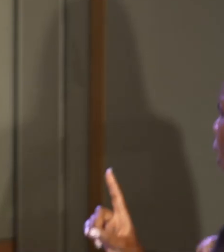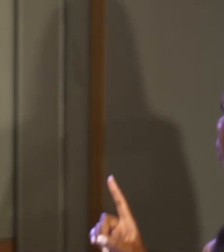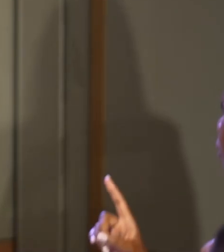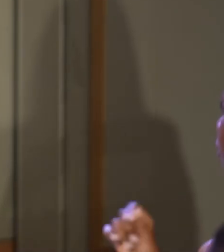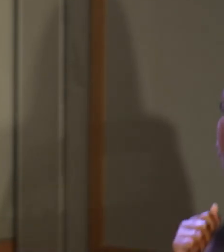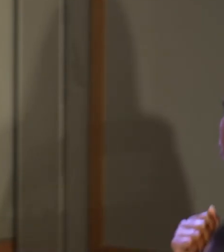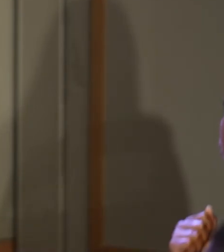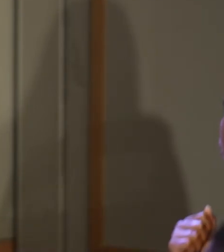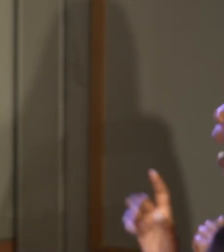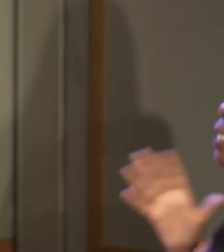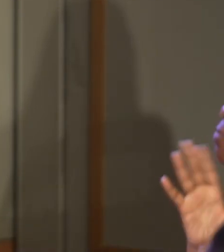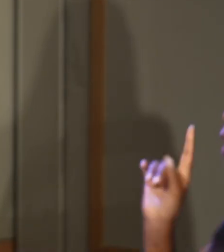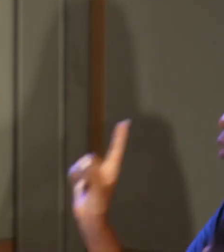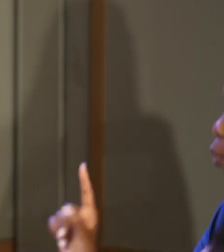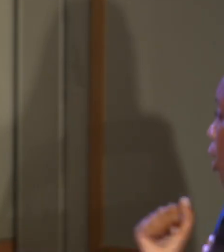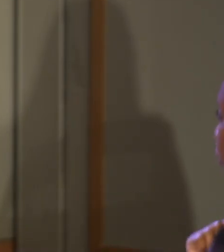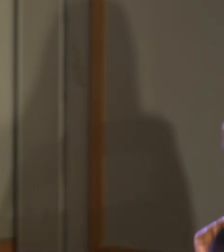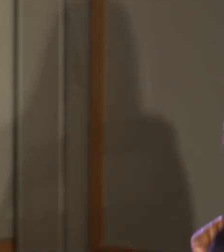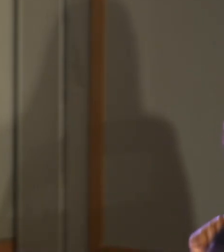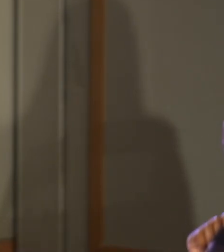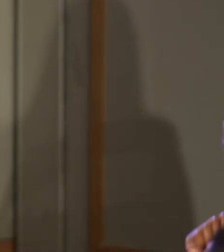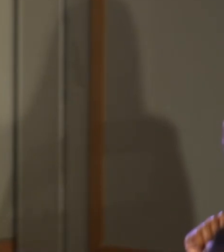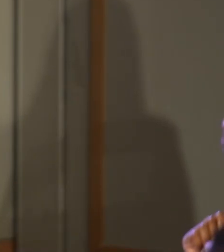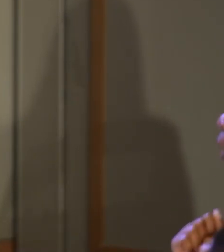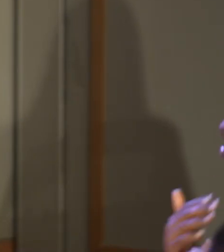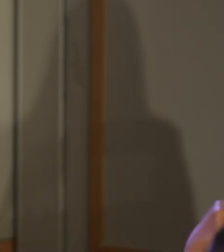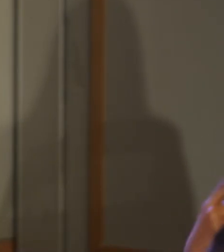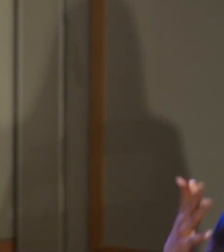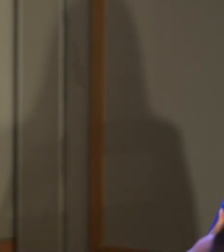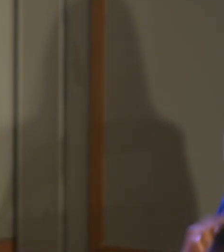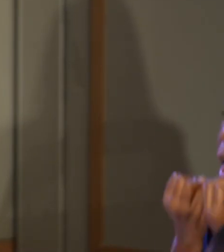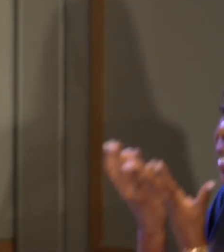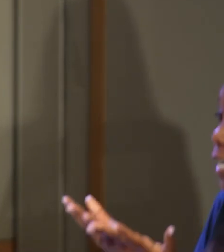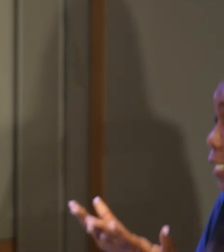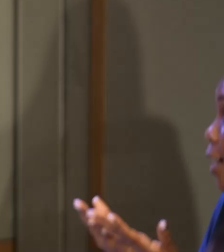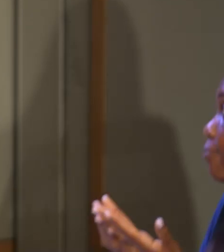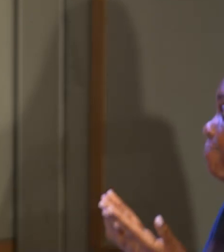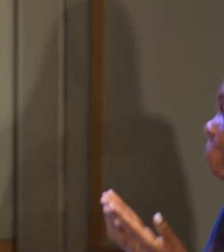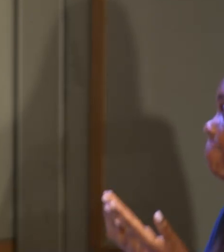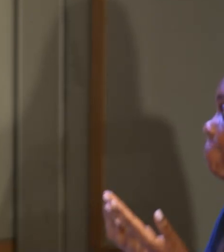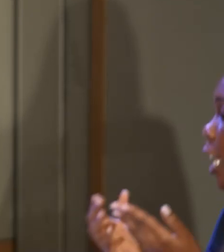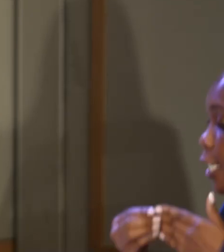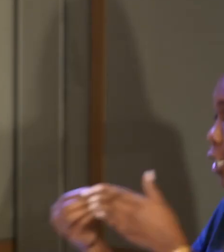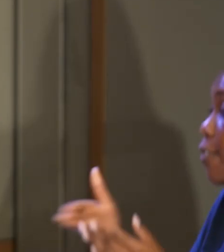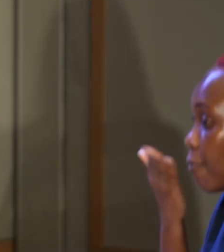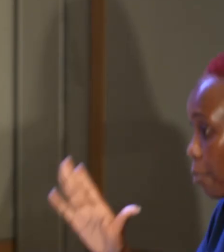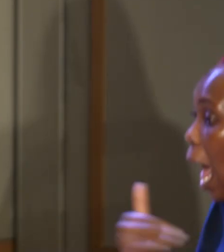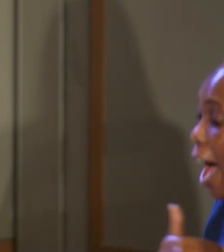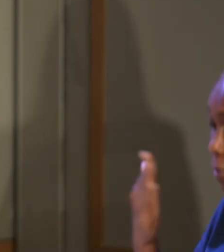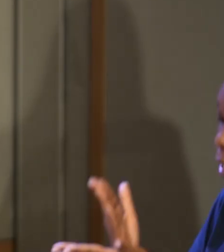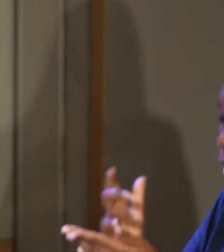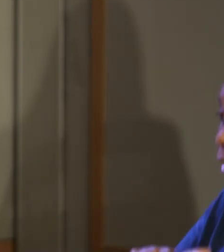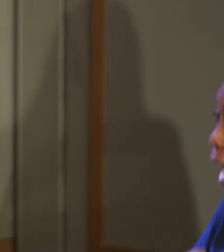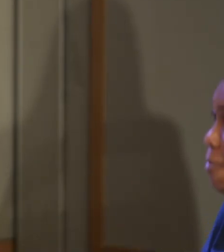I would just also like to remark on a data-driven feedback loops, collecting real-world data on usage